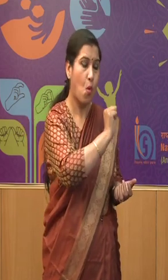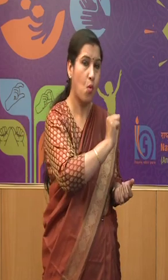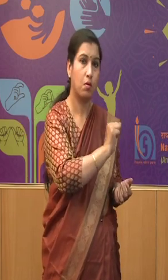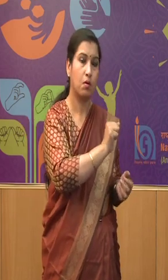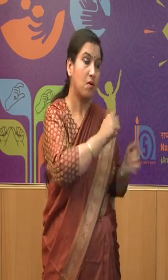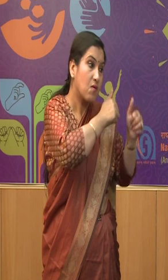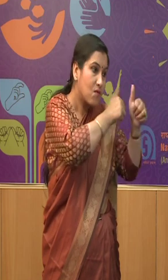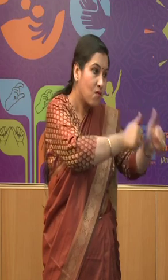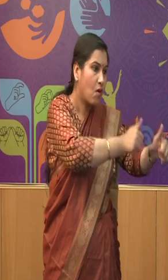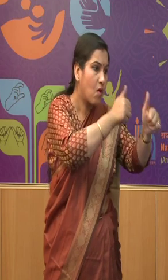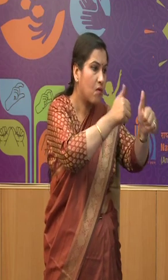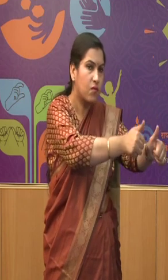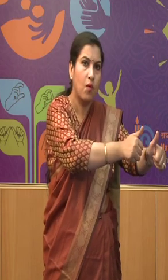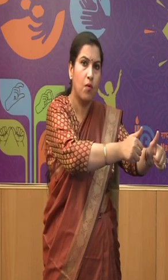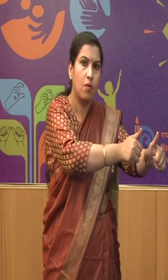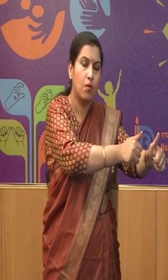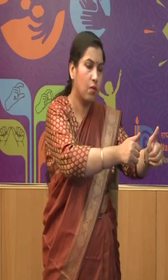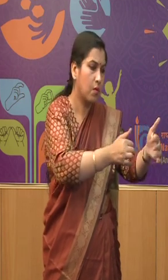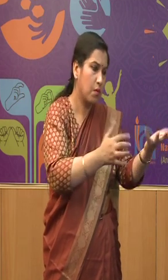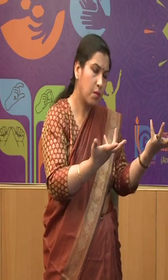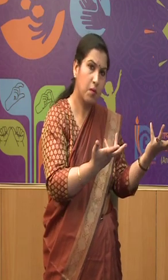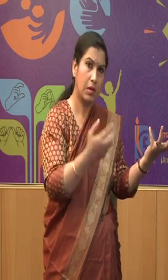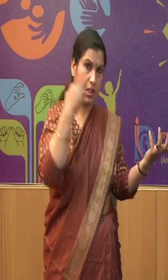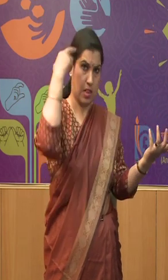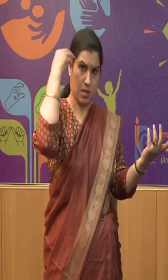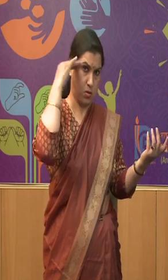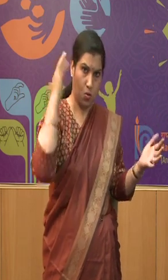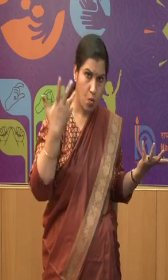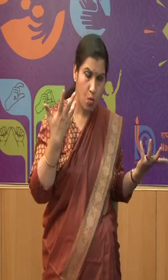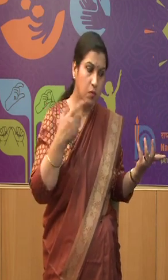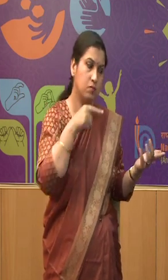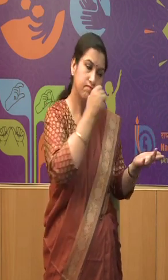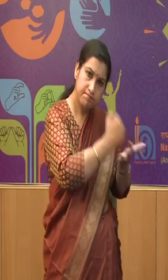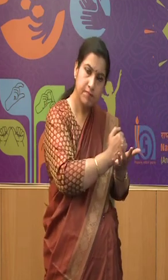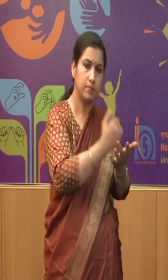people as they wanted them to adopt logical approach.